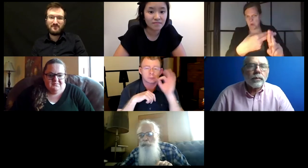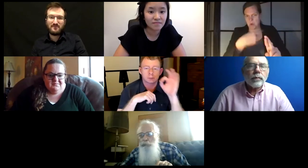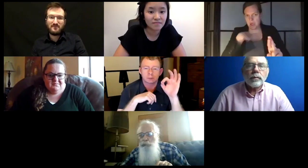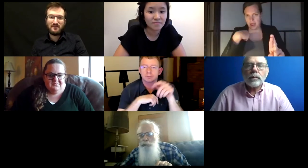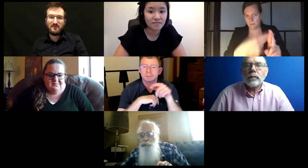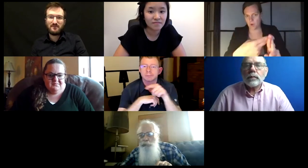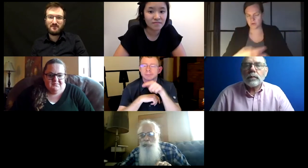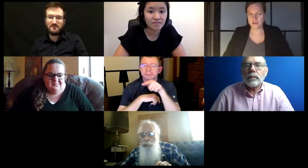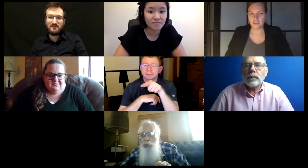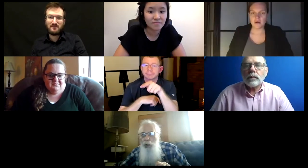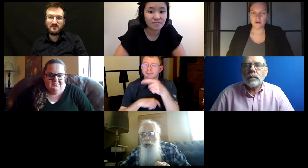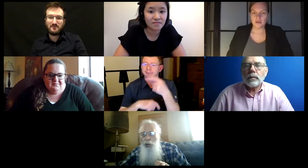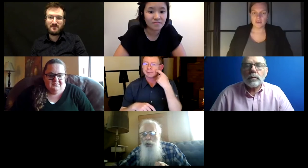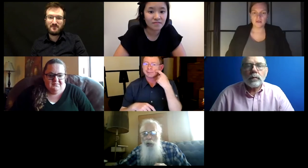I'd like to respond.